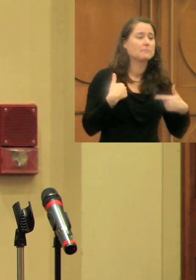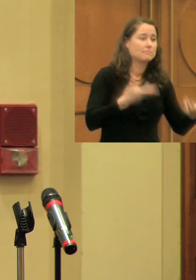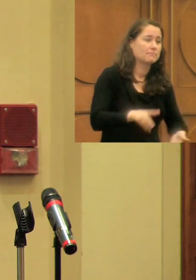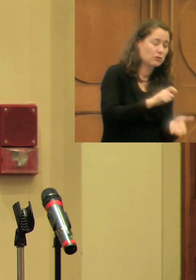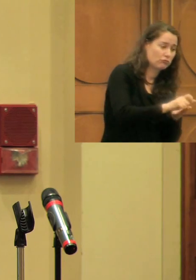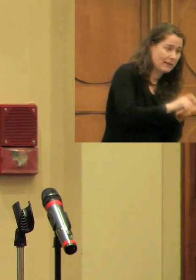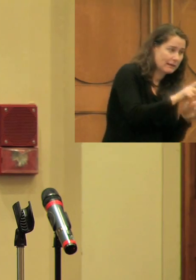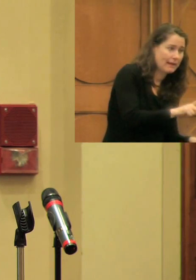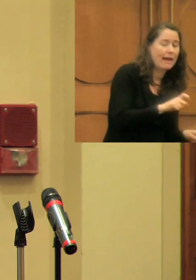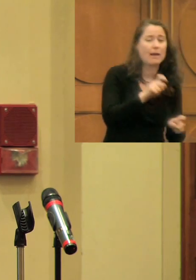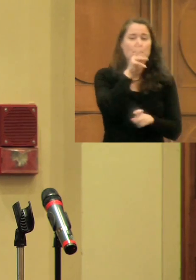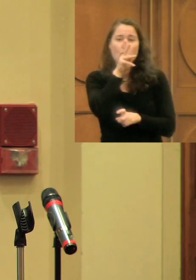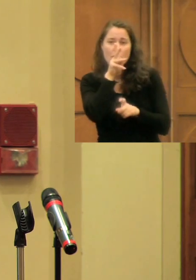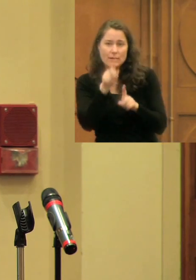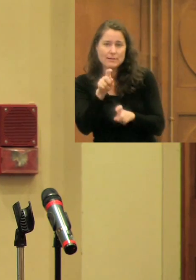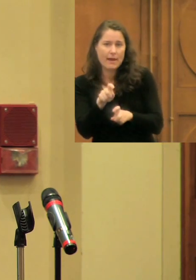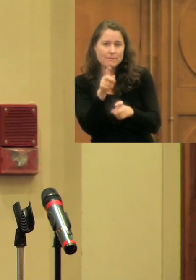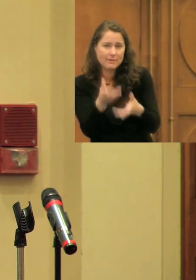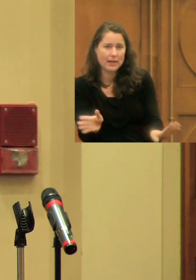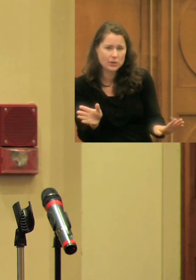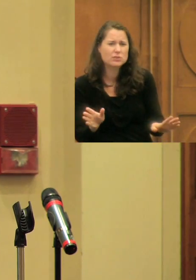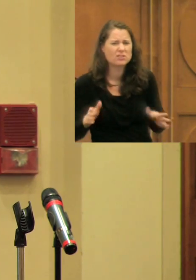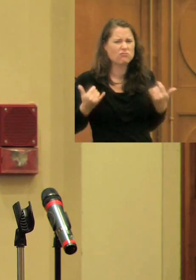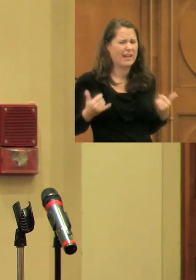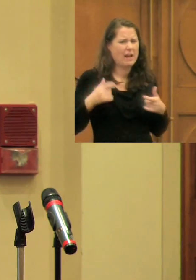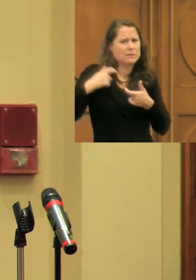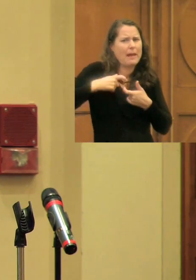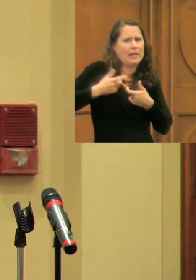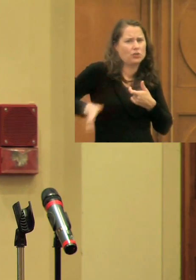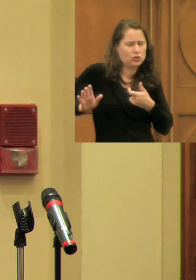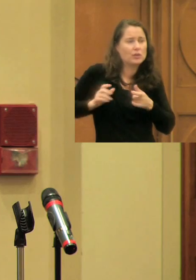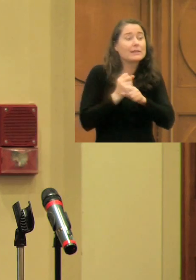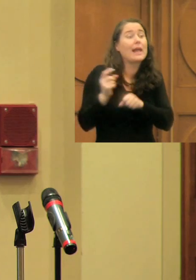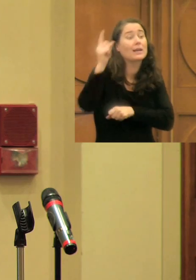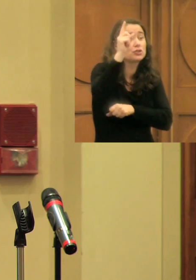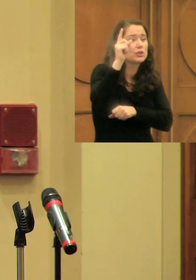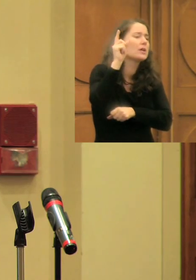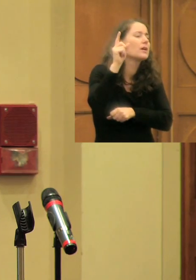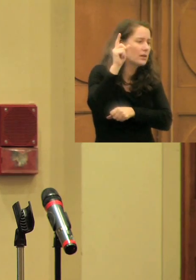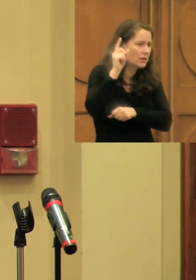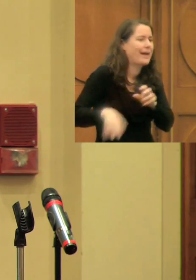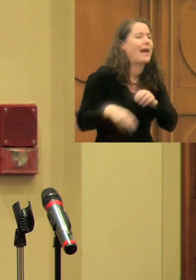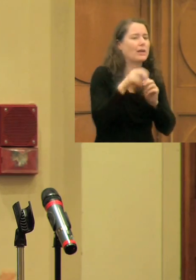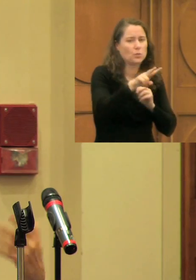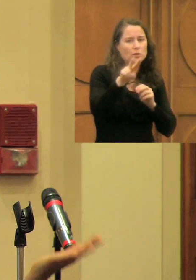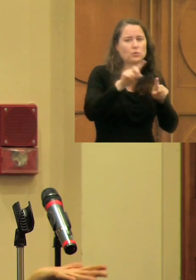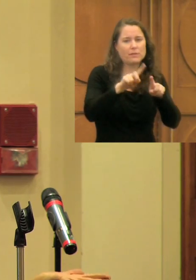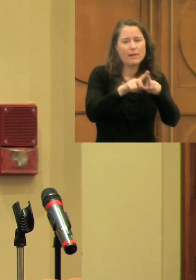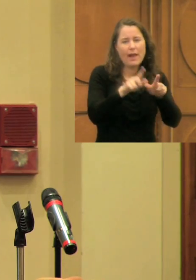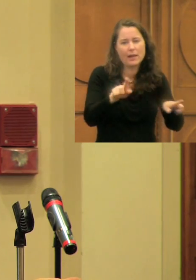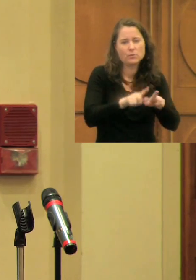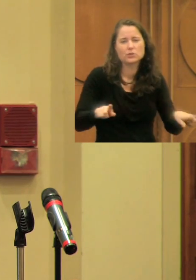this is initially available in Spanish, but it will be expanded next year. It's going to be available in 22 of the most